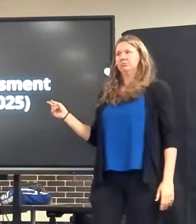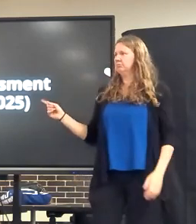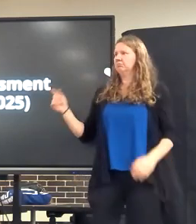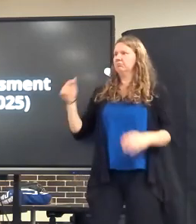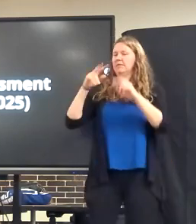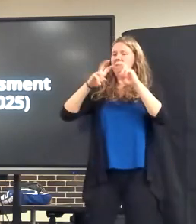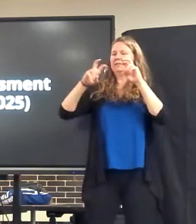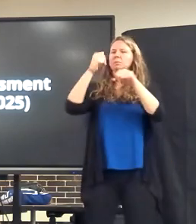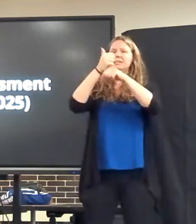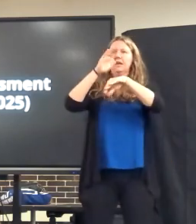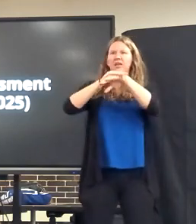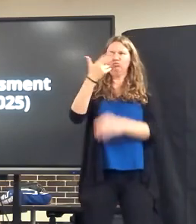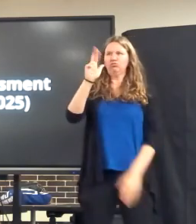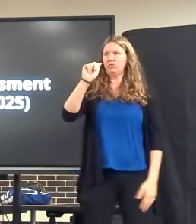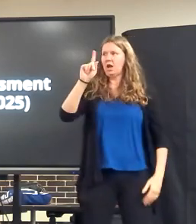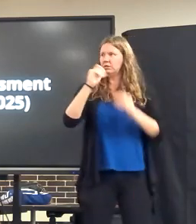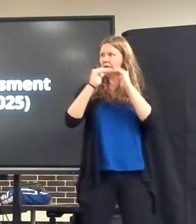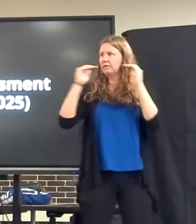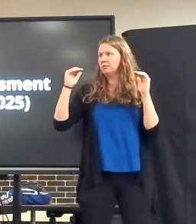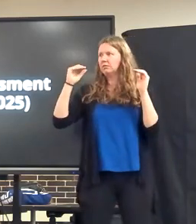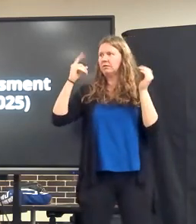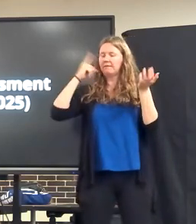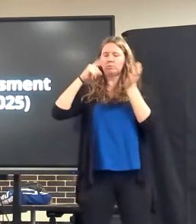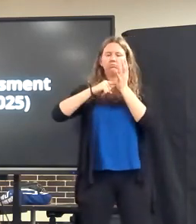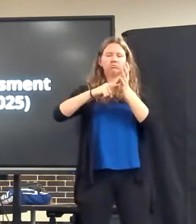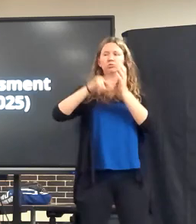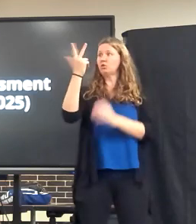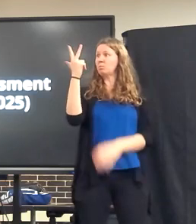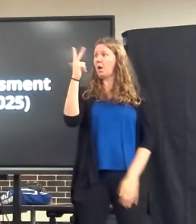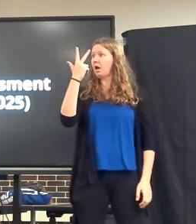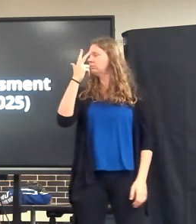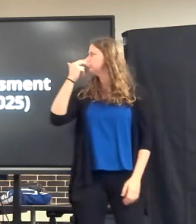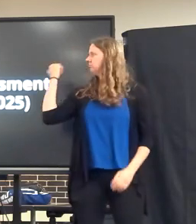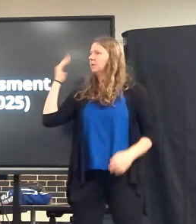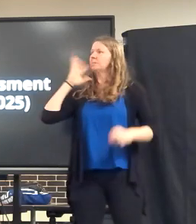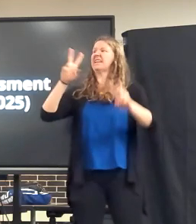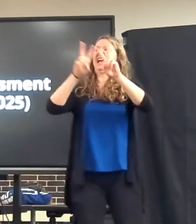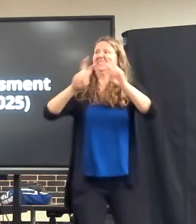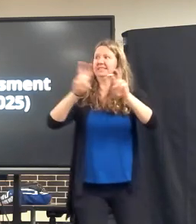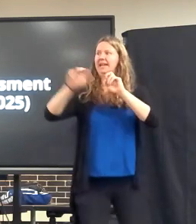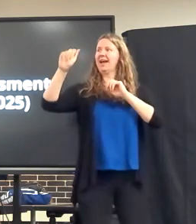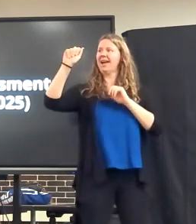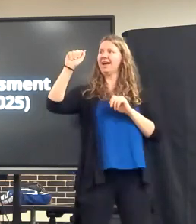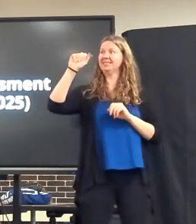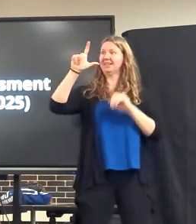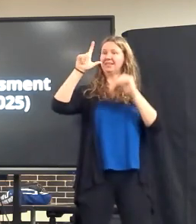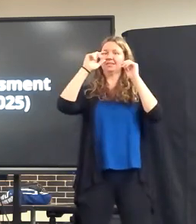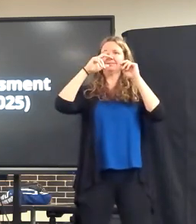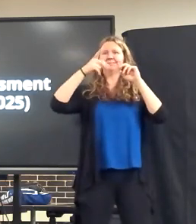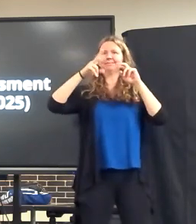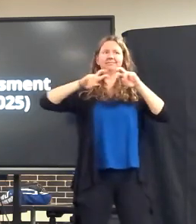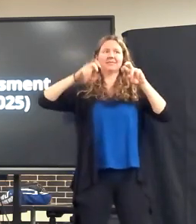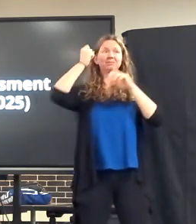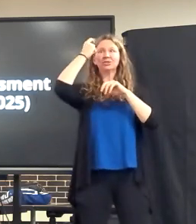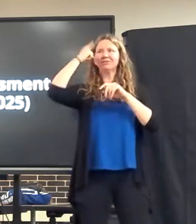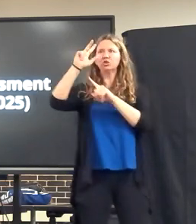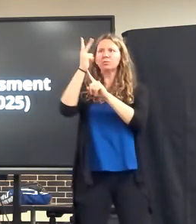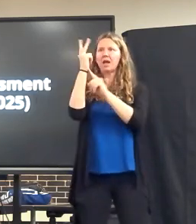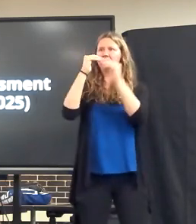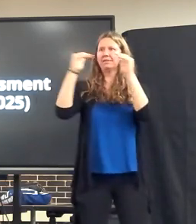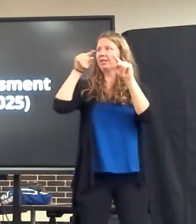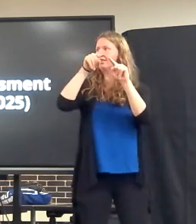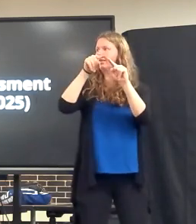and continues to raise the bar. This assessment is just based on grade level. So the third grade level assessment is